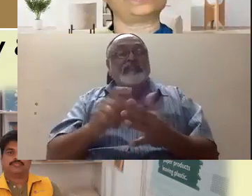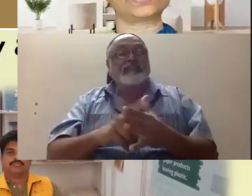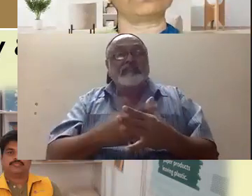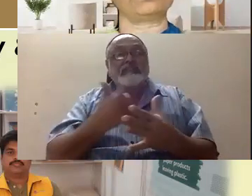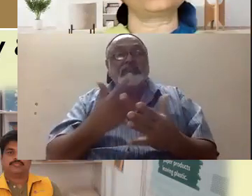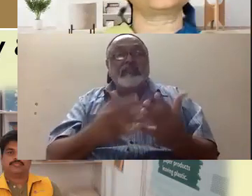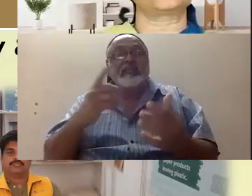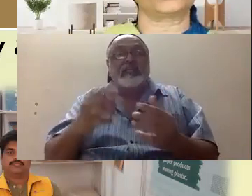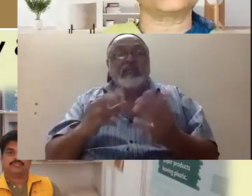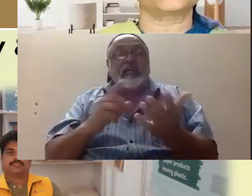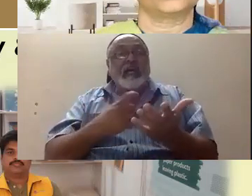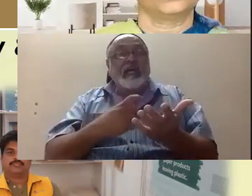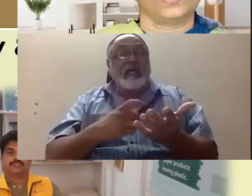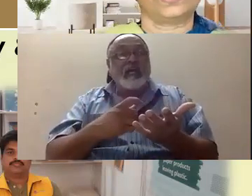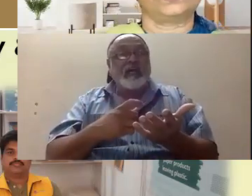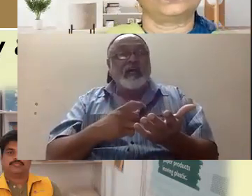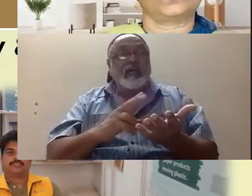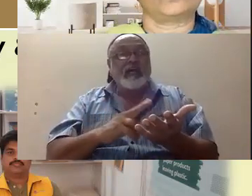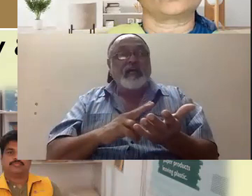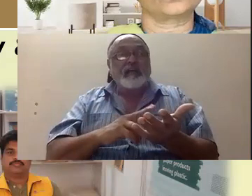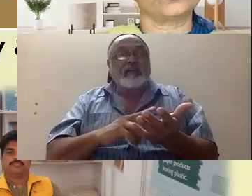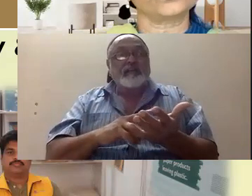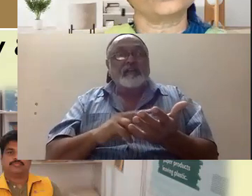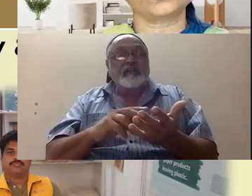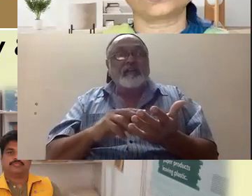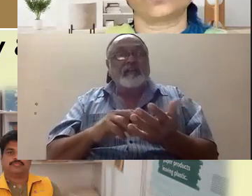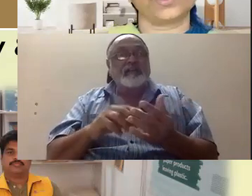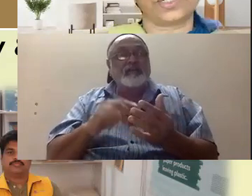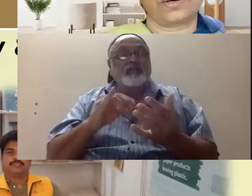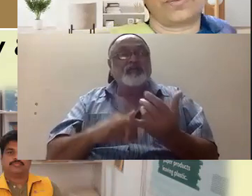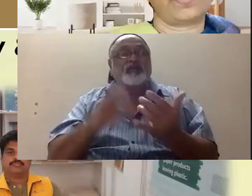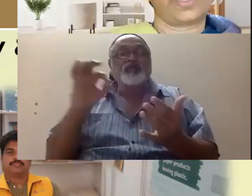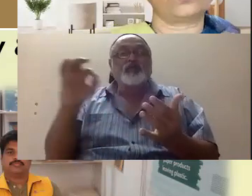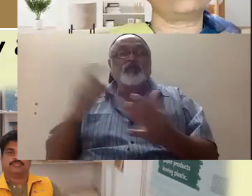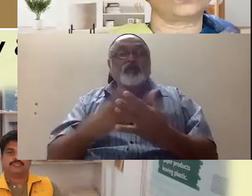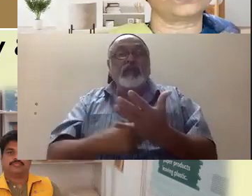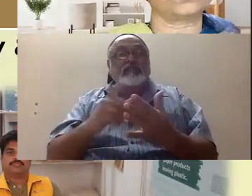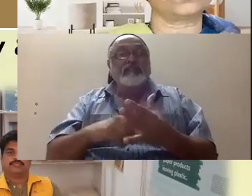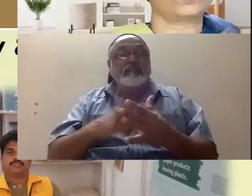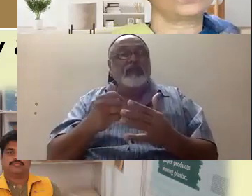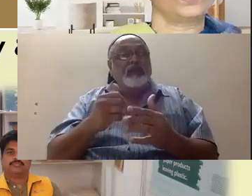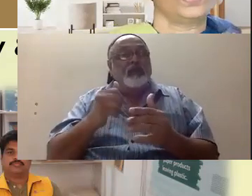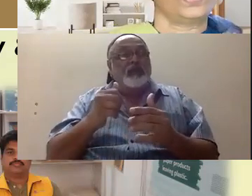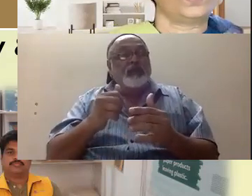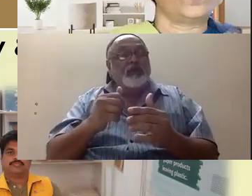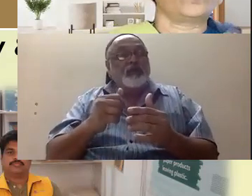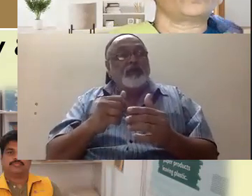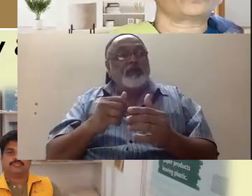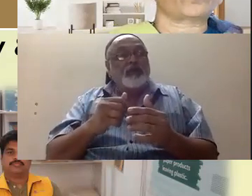member and entrepreneur Suraj. And so see Suraj, who is along with us, I would